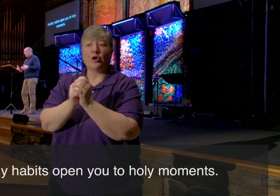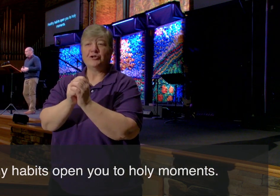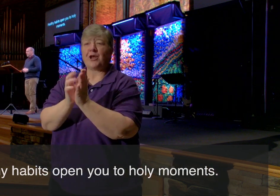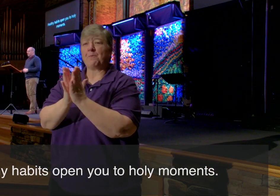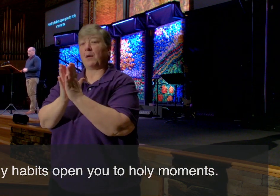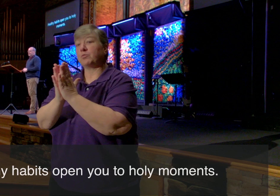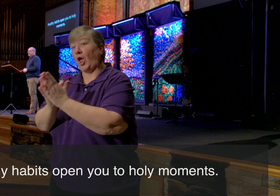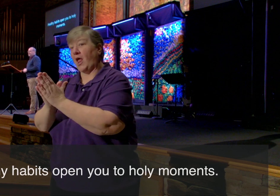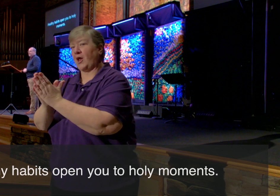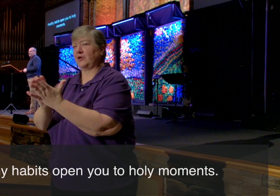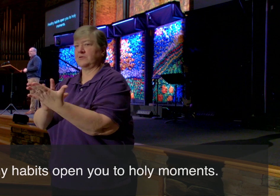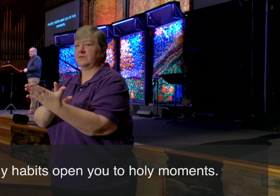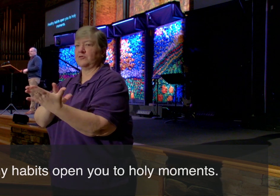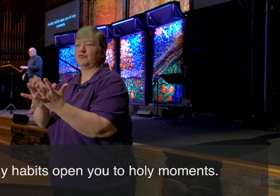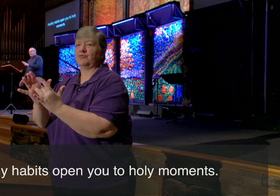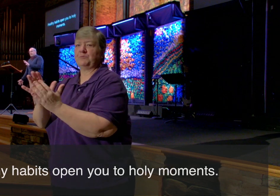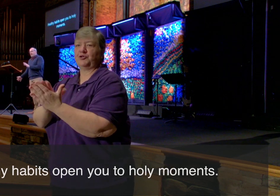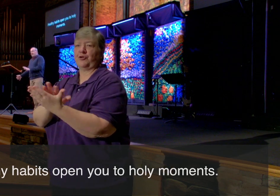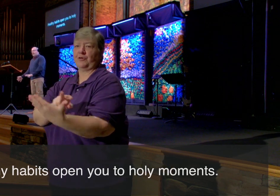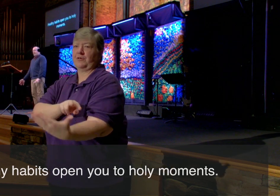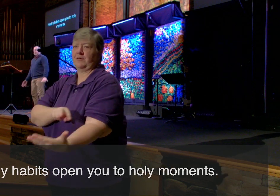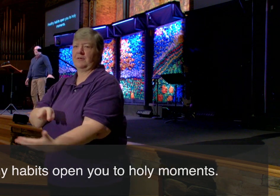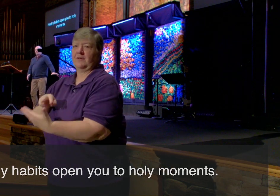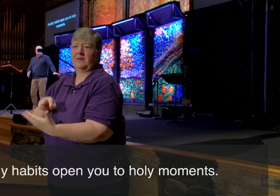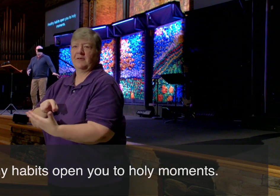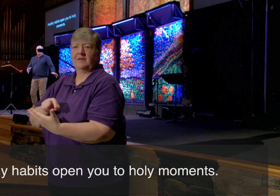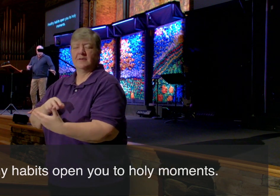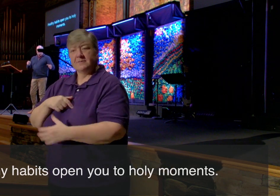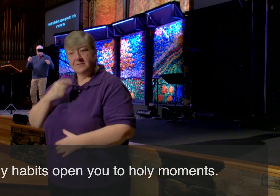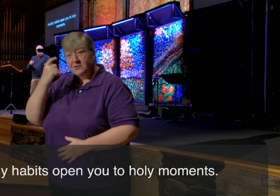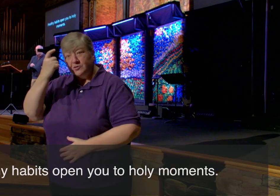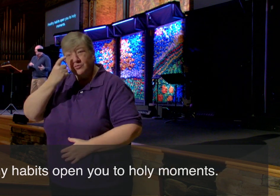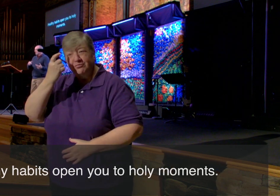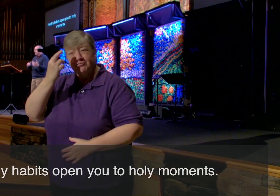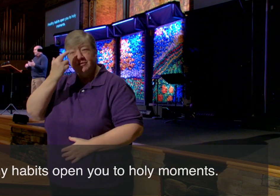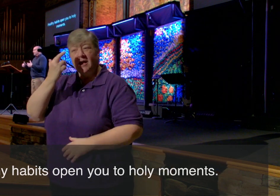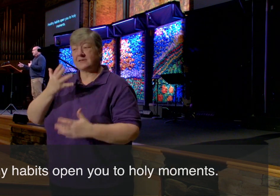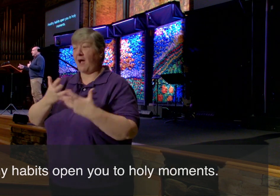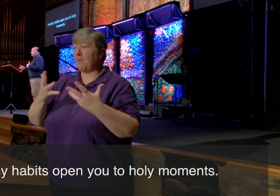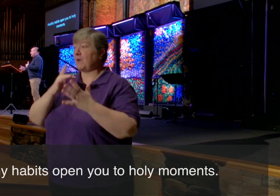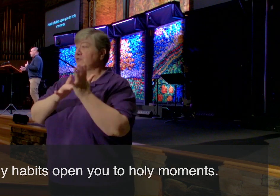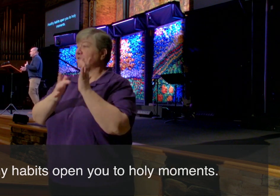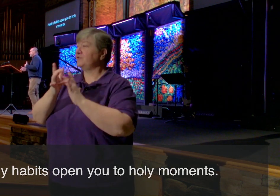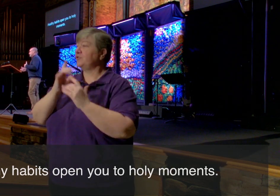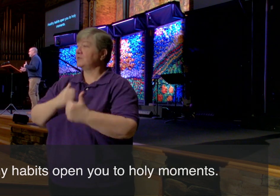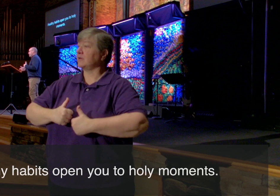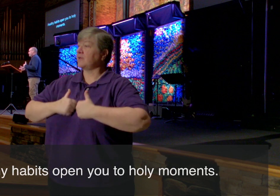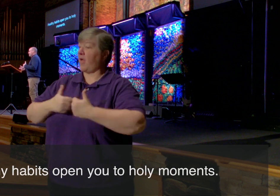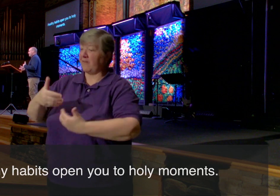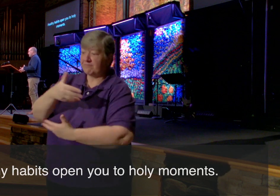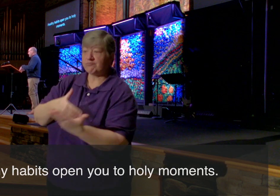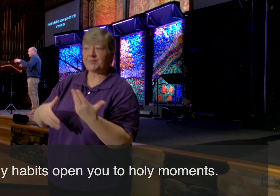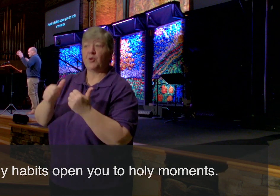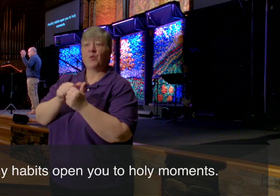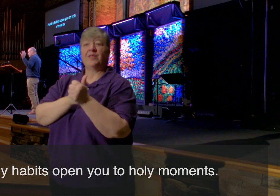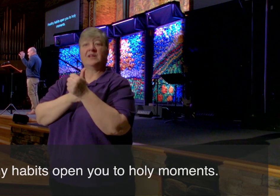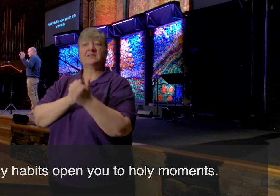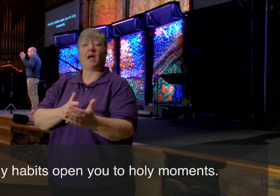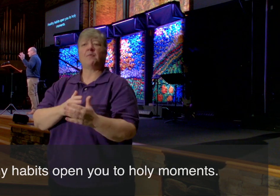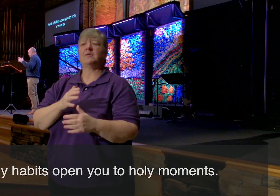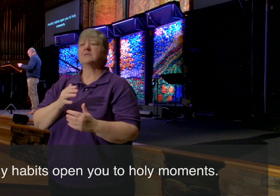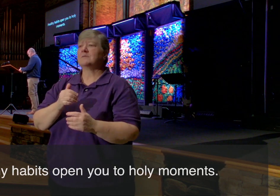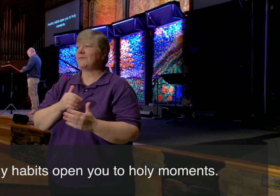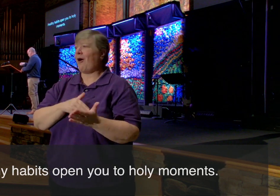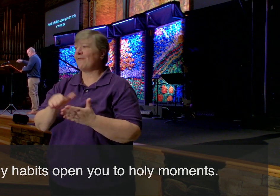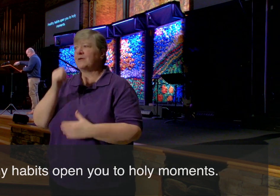and prayer and being in Scripture. Do you realize how much of Jesus' life with his disciples? A